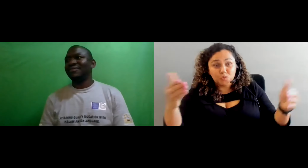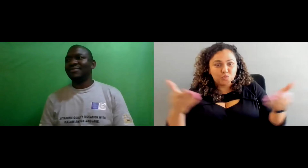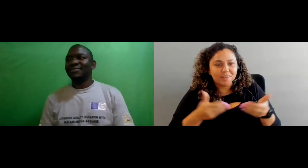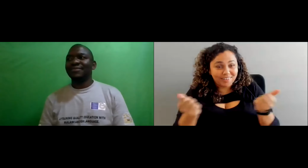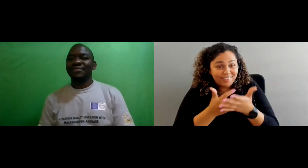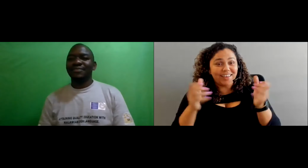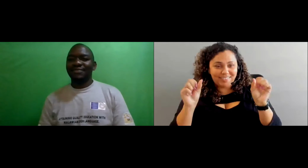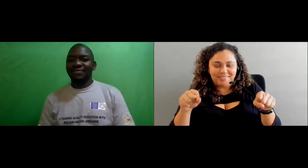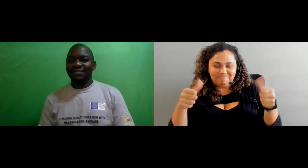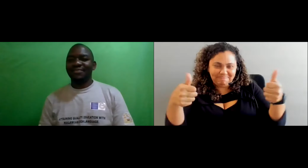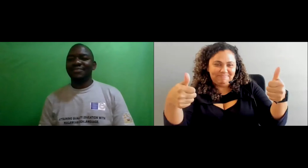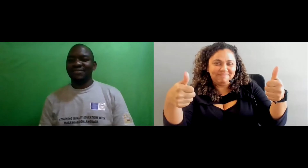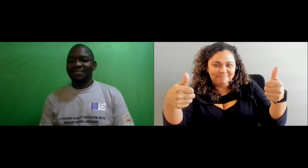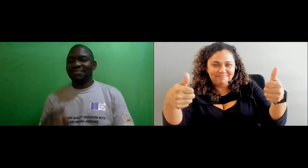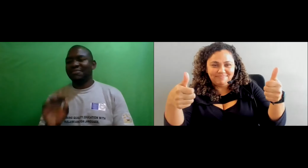Can continue?